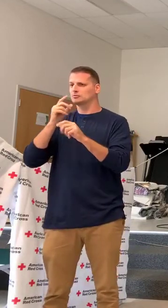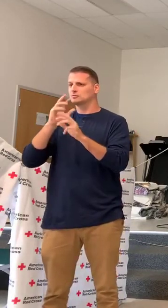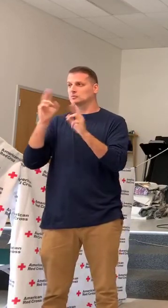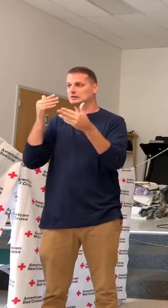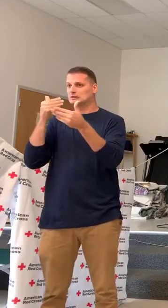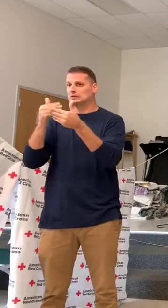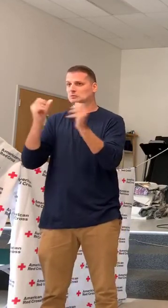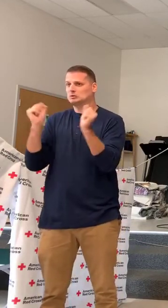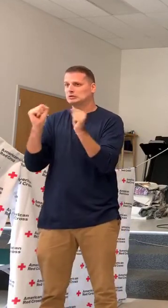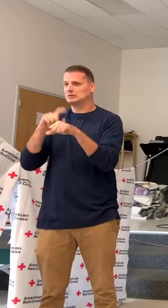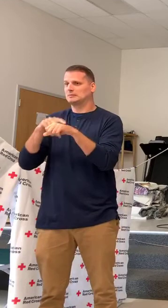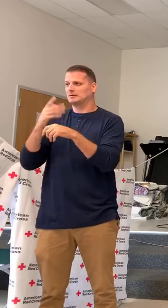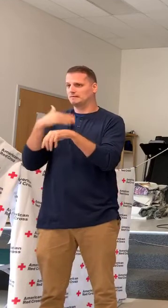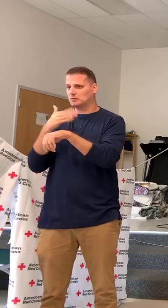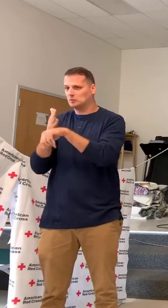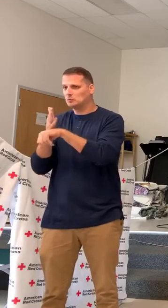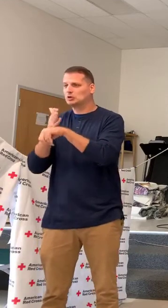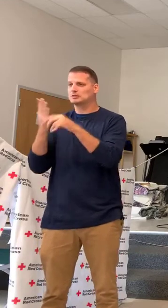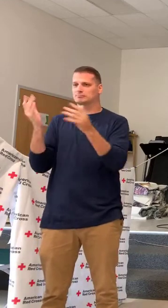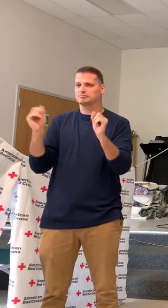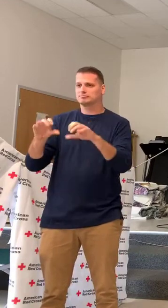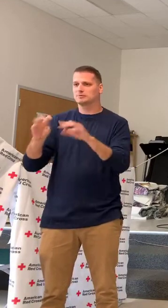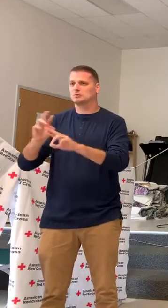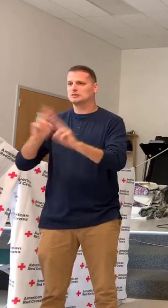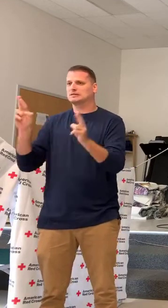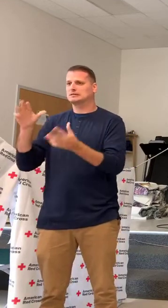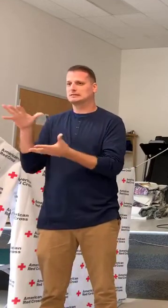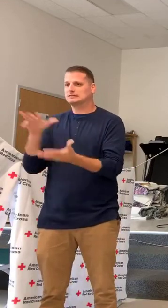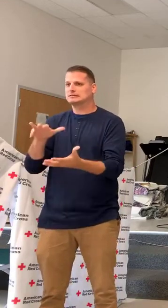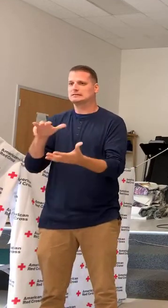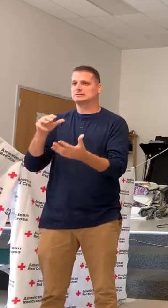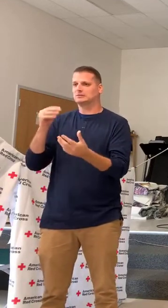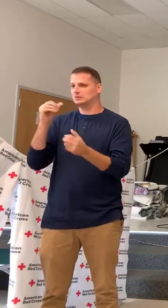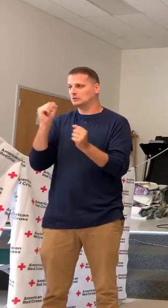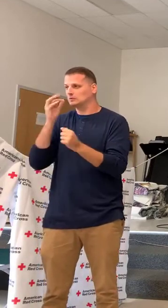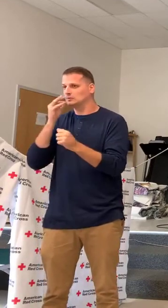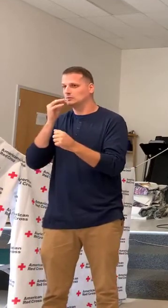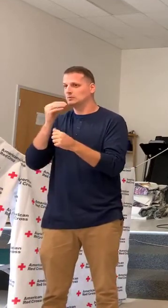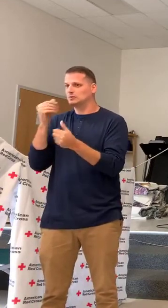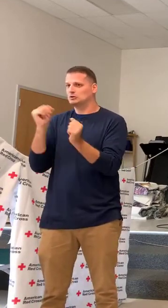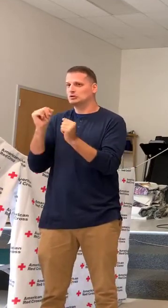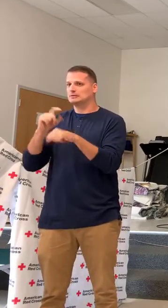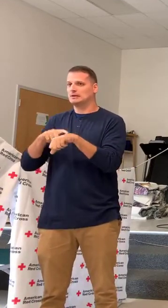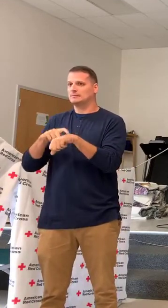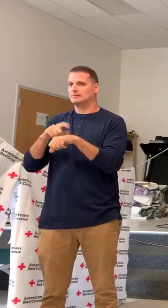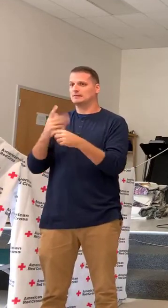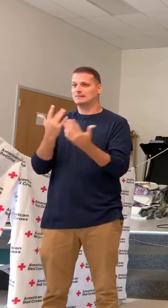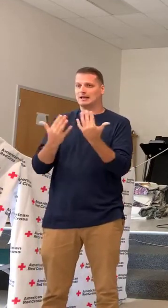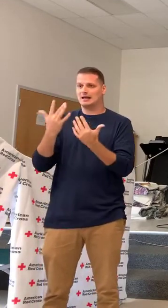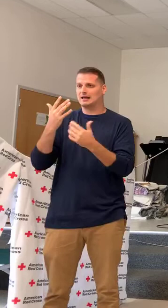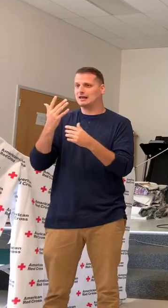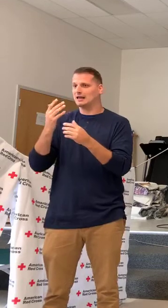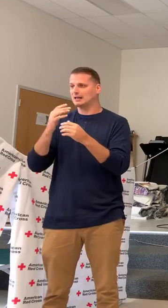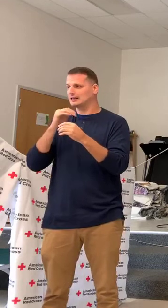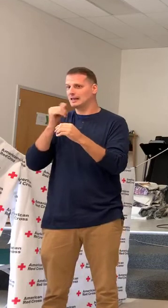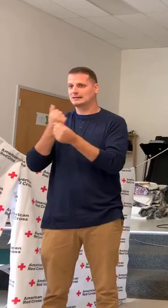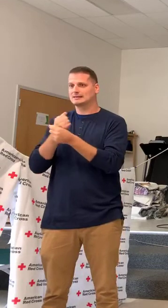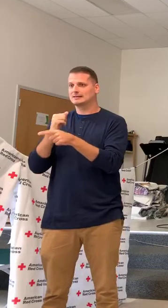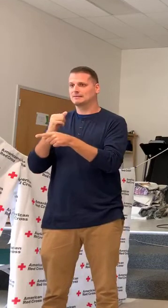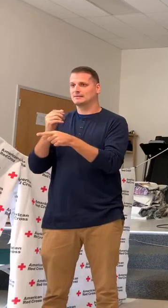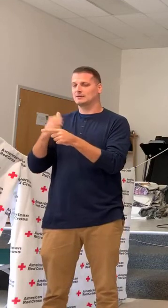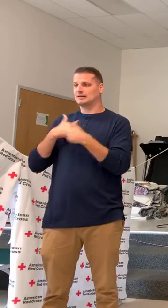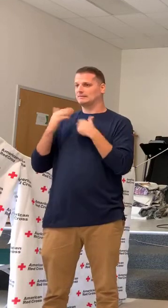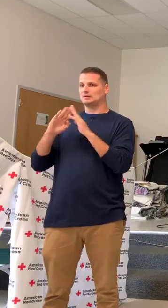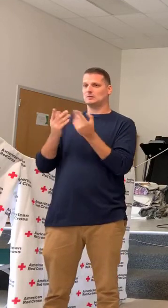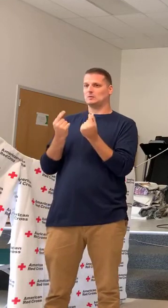got 6 to 8 weeks before snow, and if you're trying to rebuild or get your place taken care of, you got